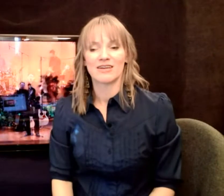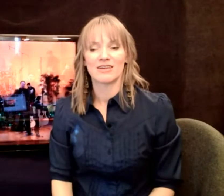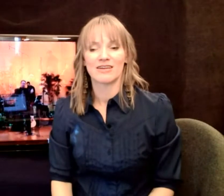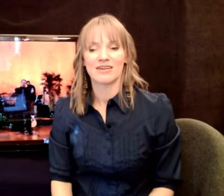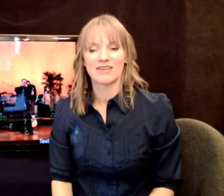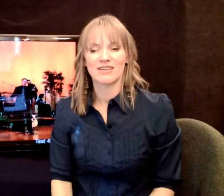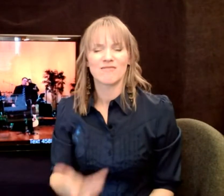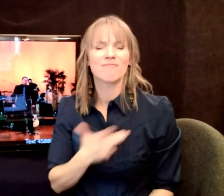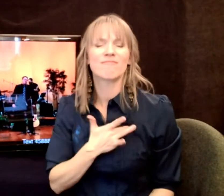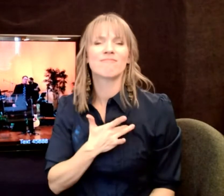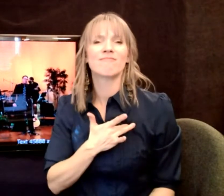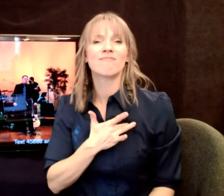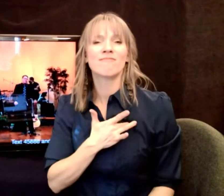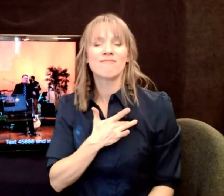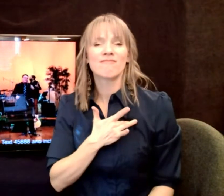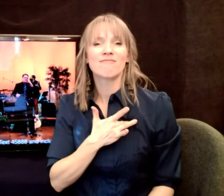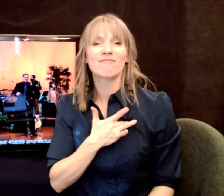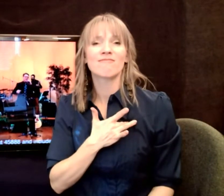So touch me,